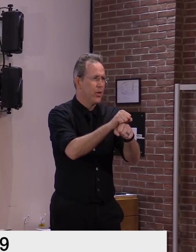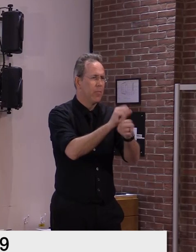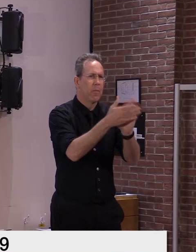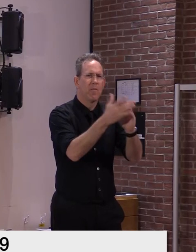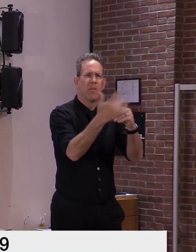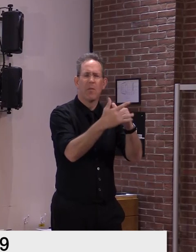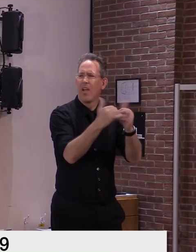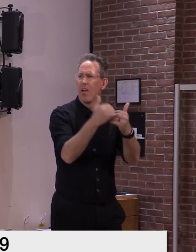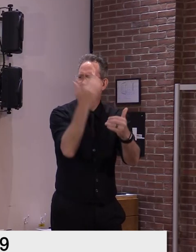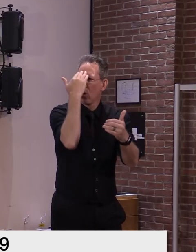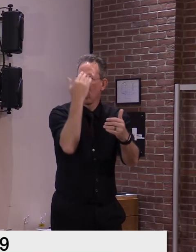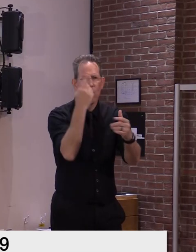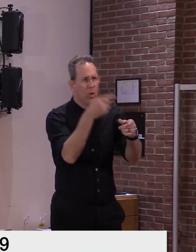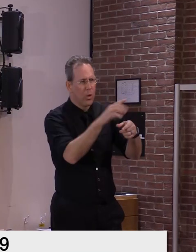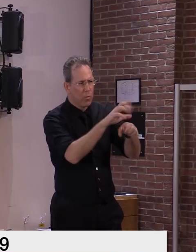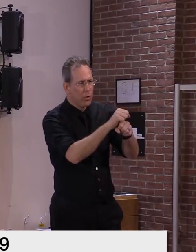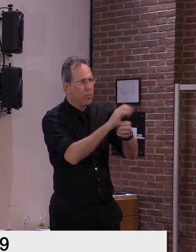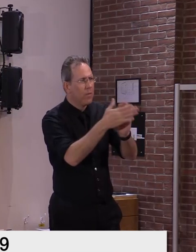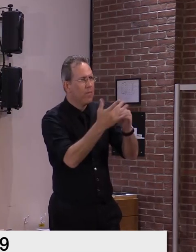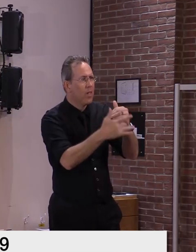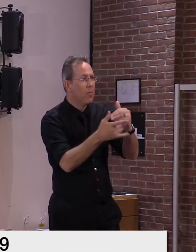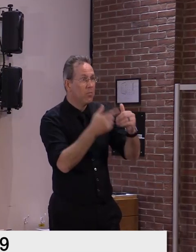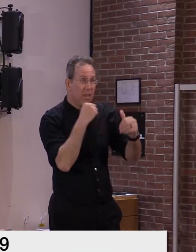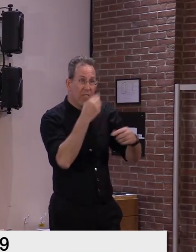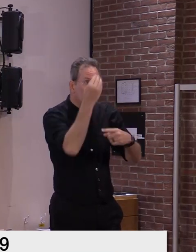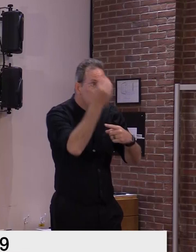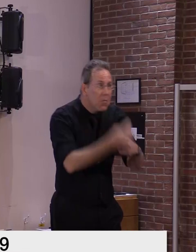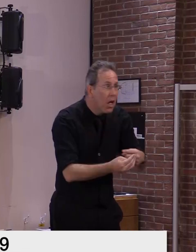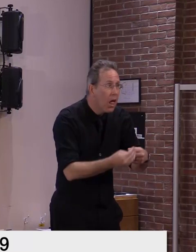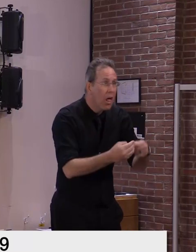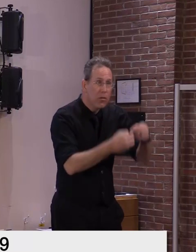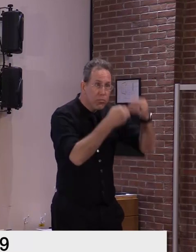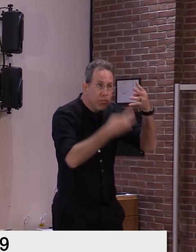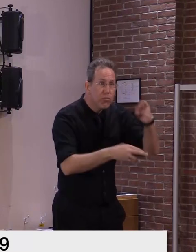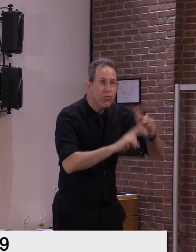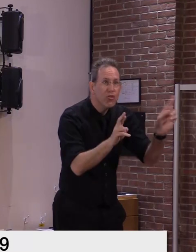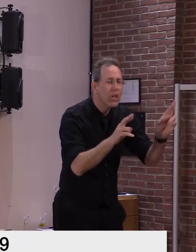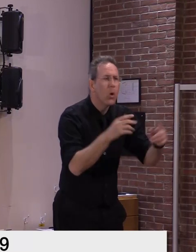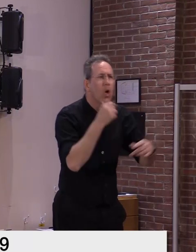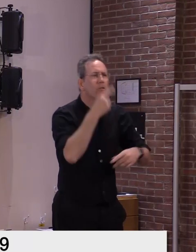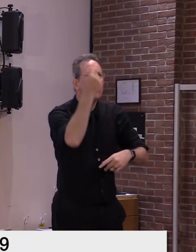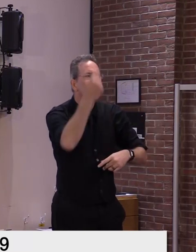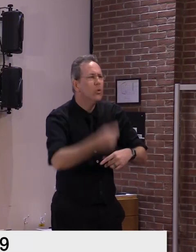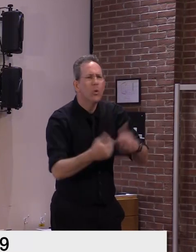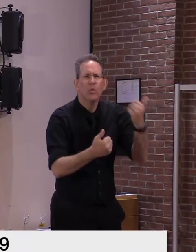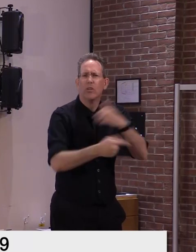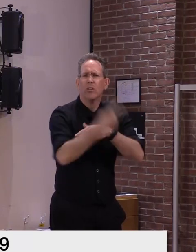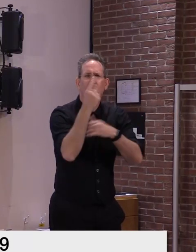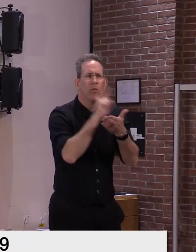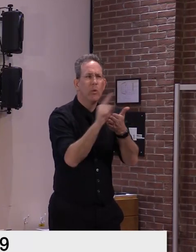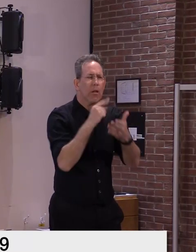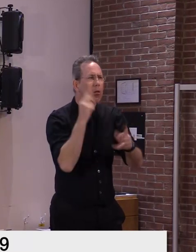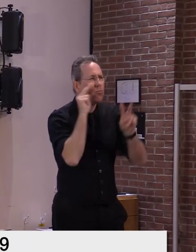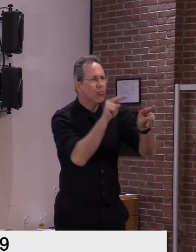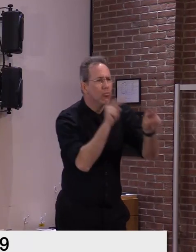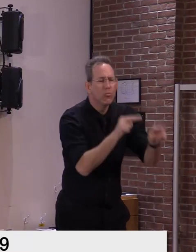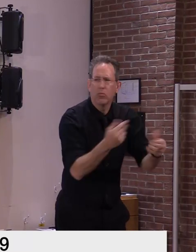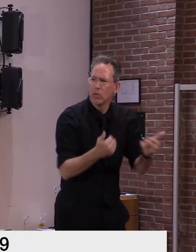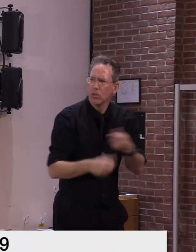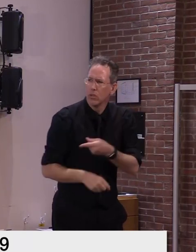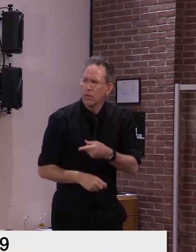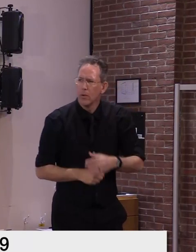the signups that we can, and we make sure that there's enough slots for that age group on that